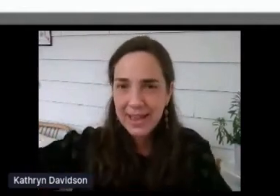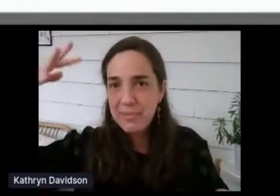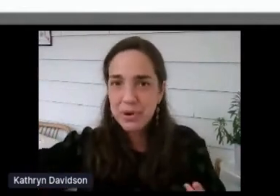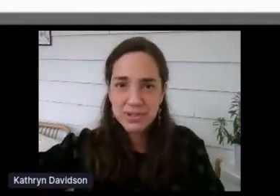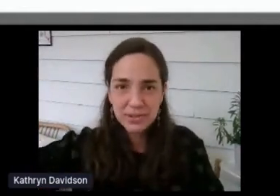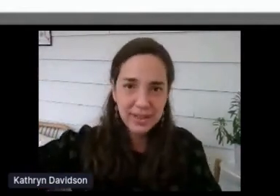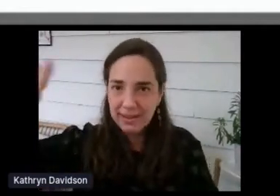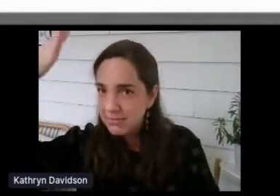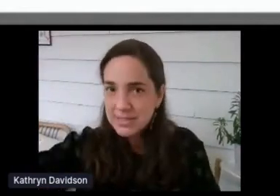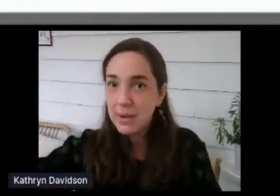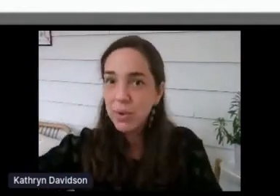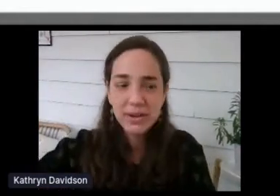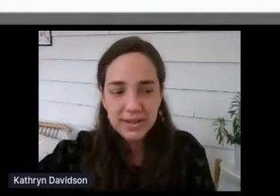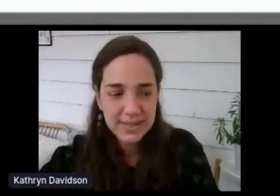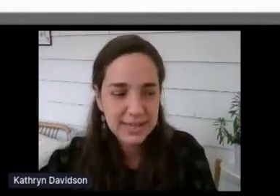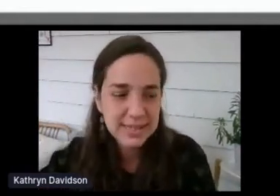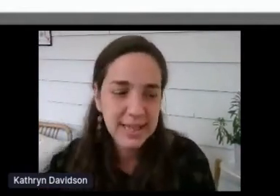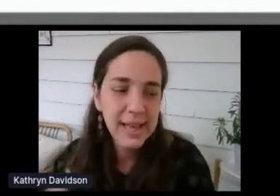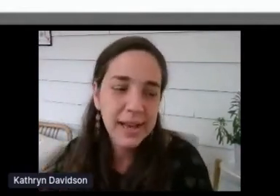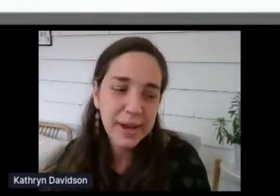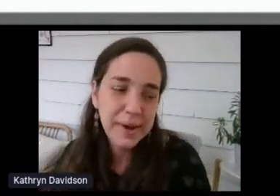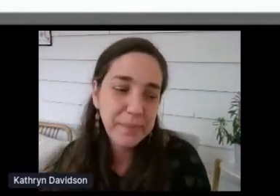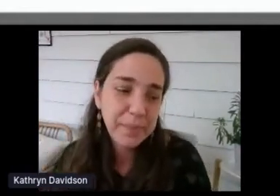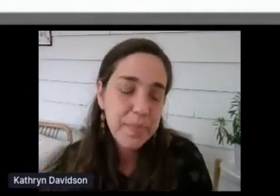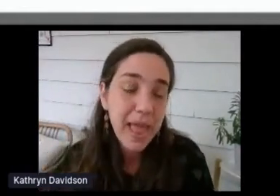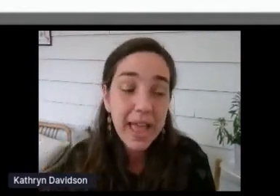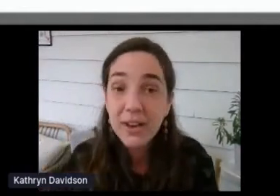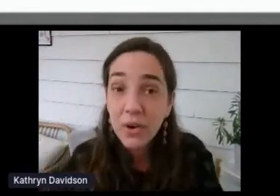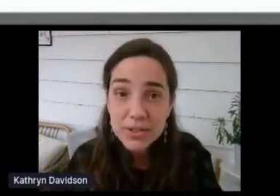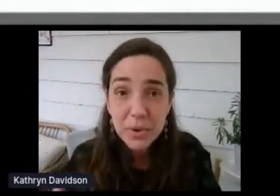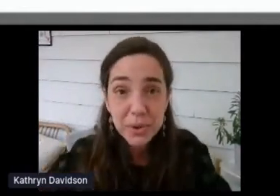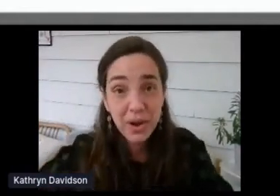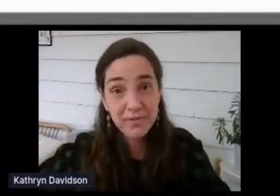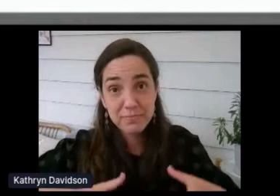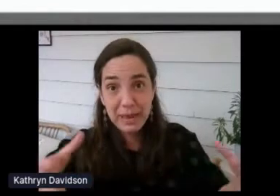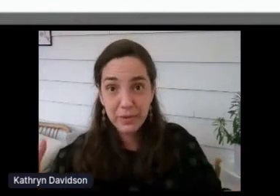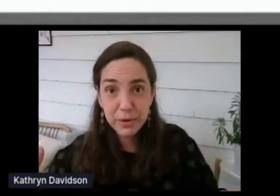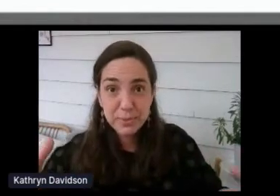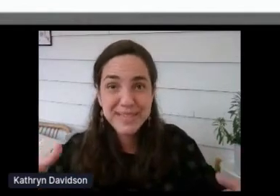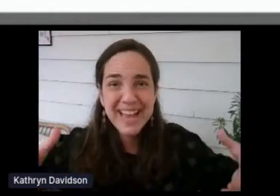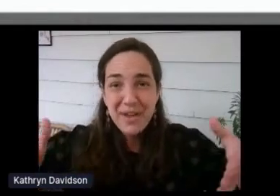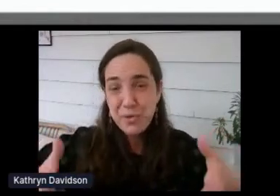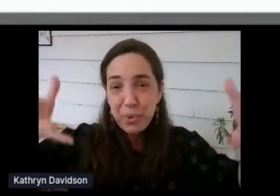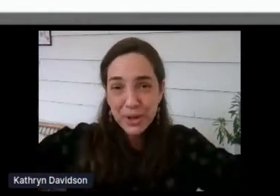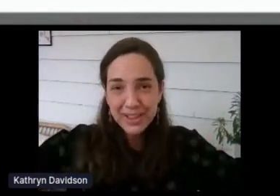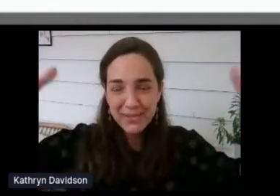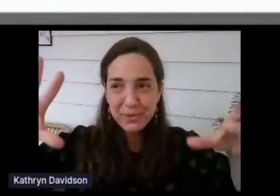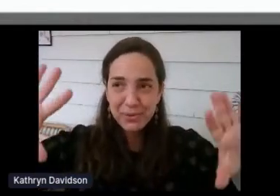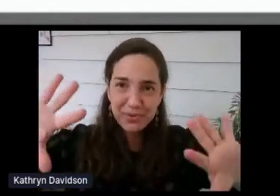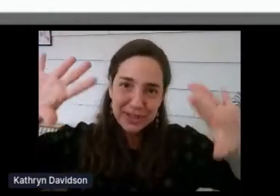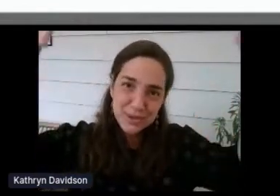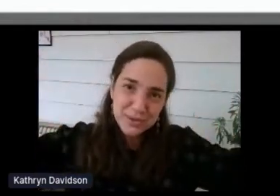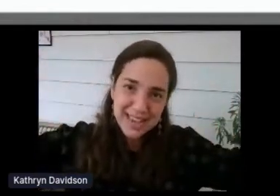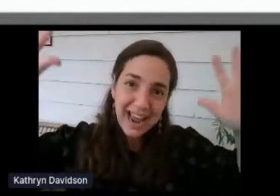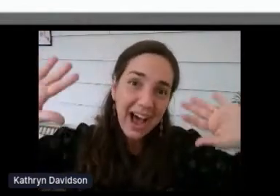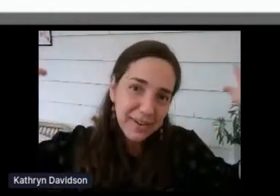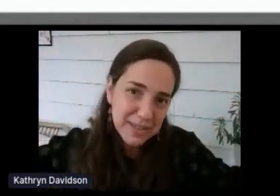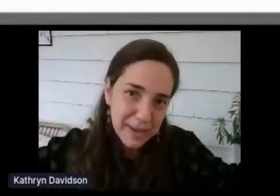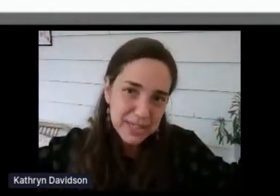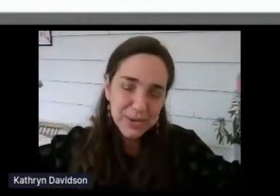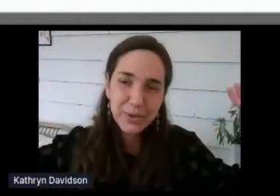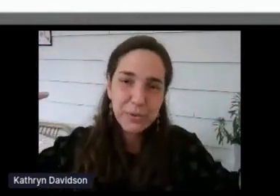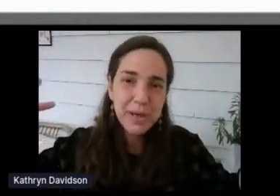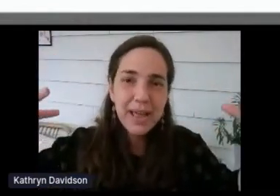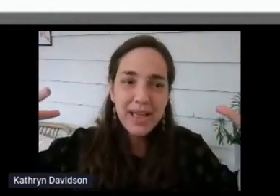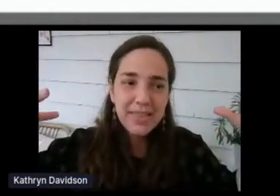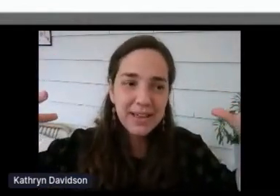like impersonal, like someone does this. And also when you have big groups, if you sort of associate higher